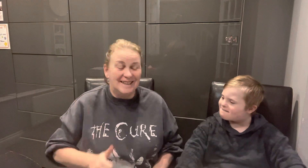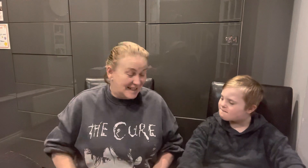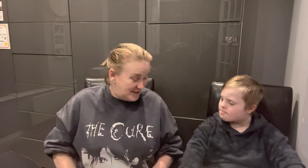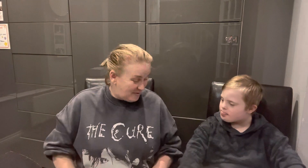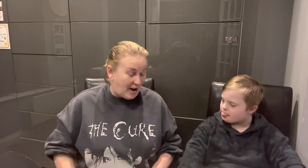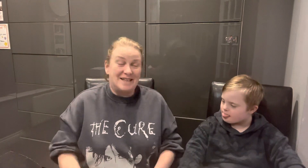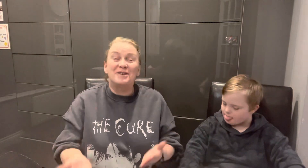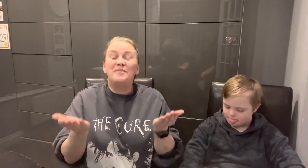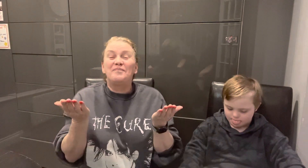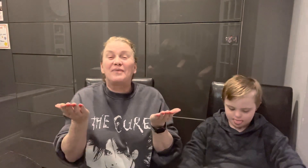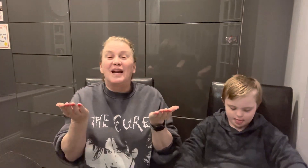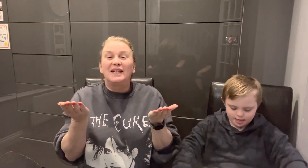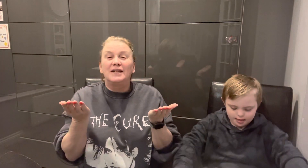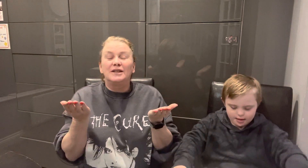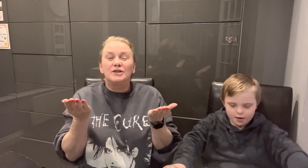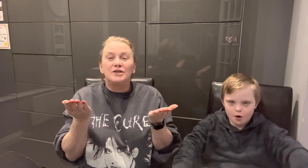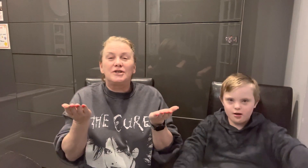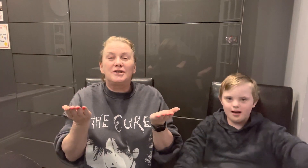Yeah. Okay. Right.